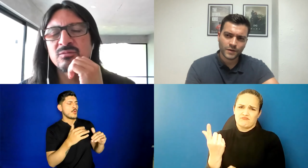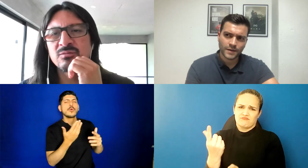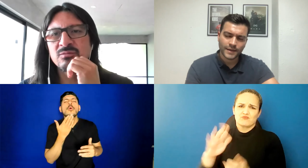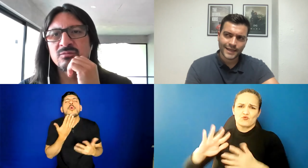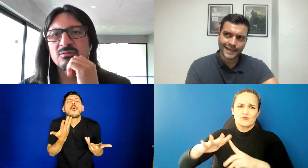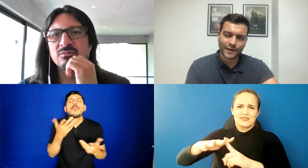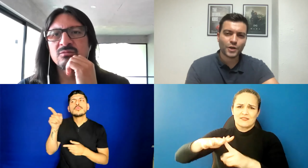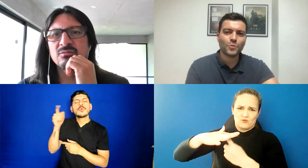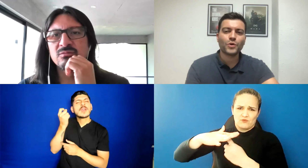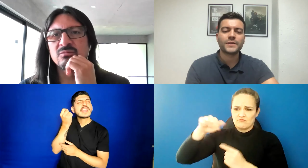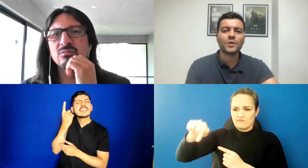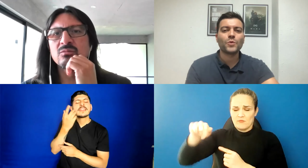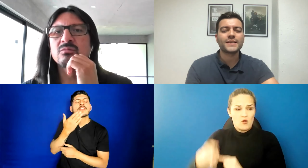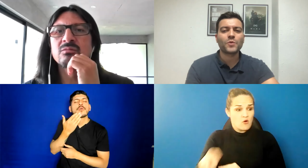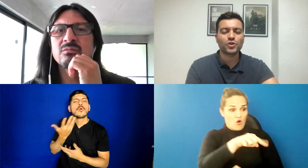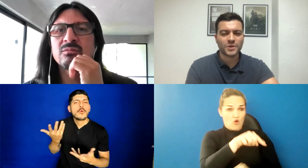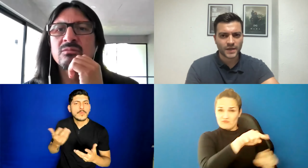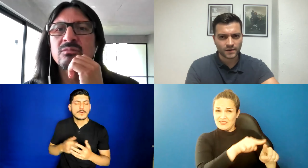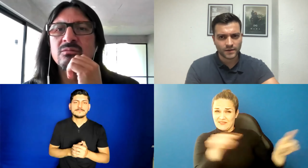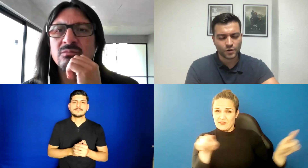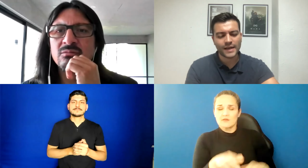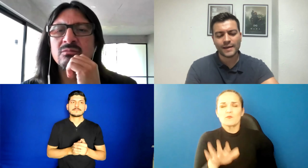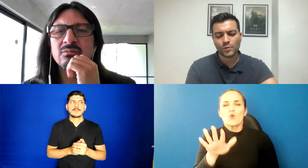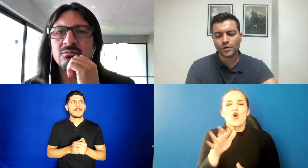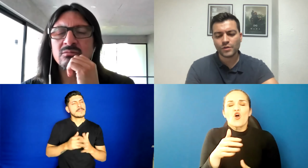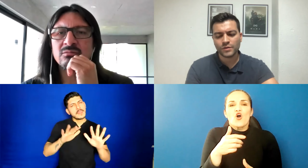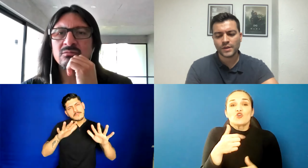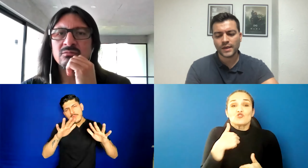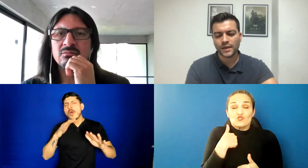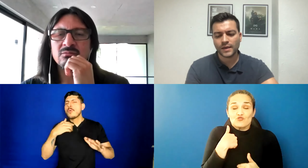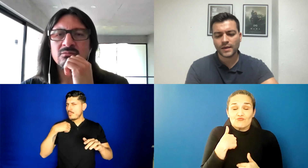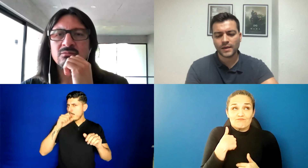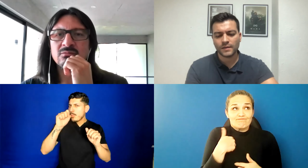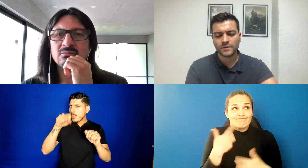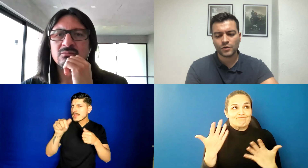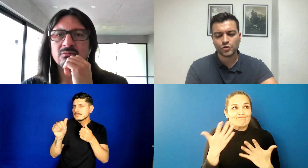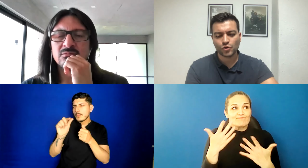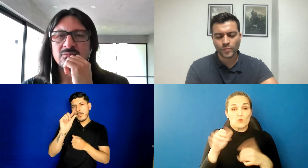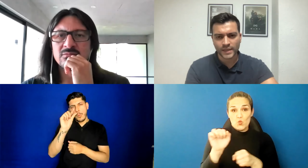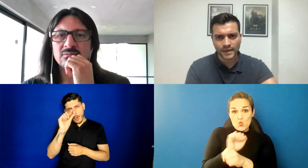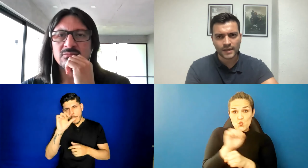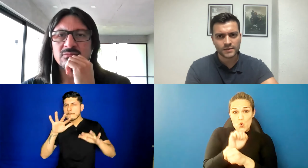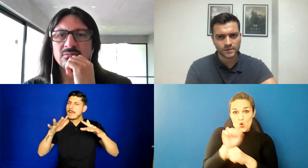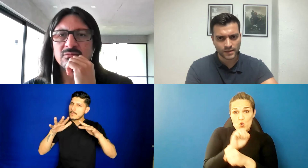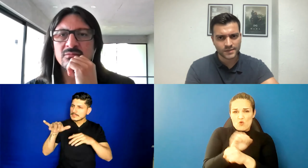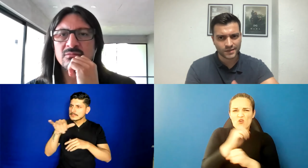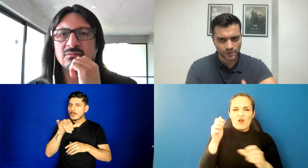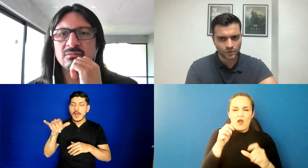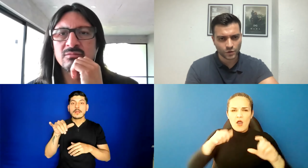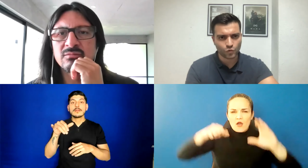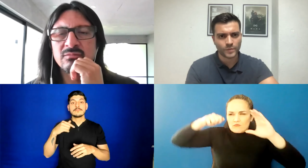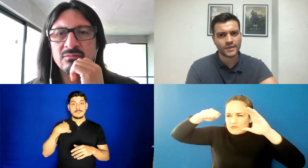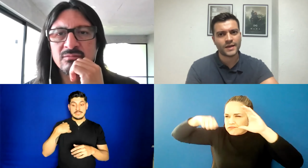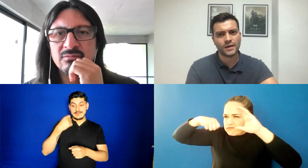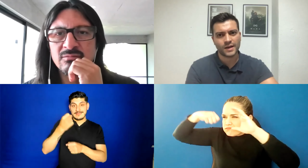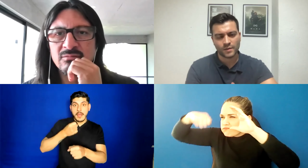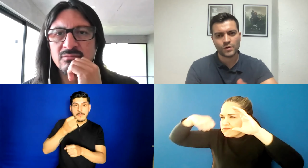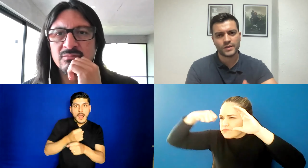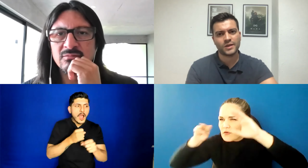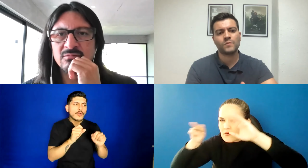a mere spectator like myself can really understand what you're trying to say or what you're trying to show? I think that you can